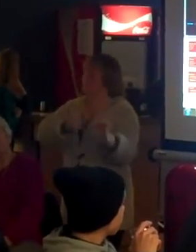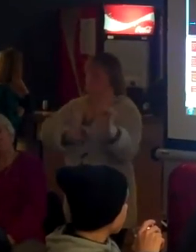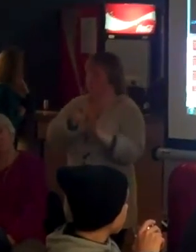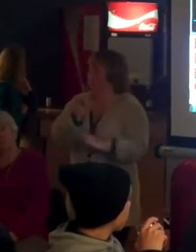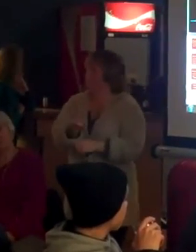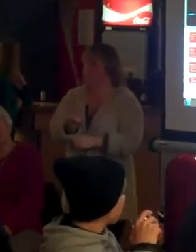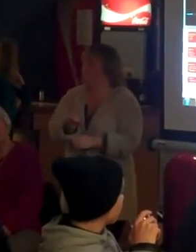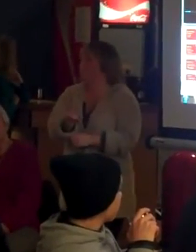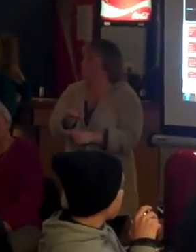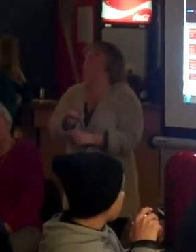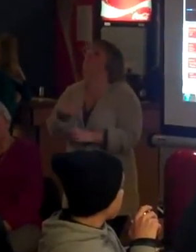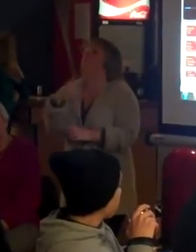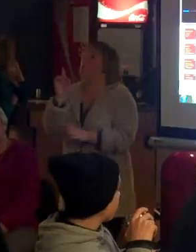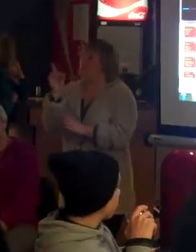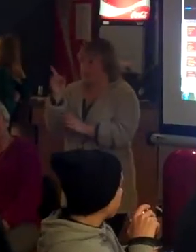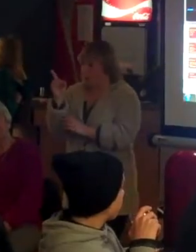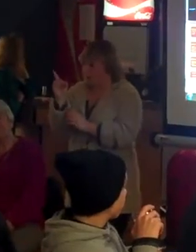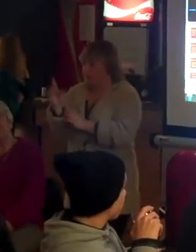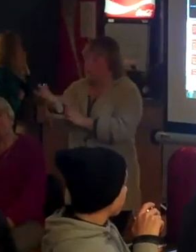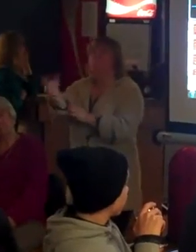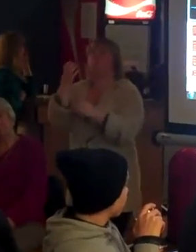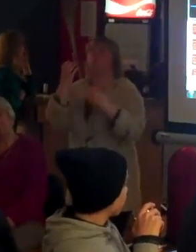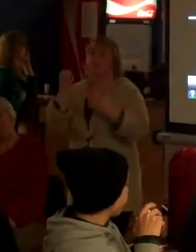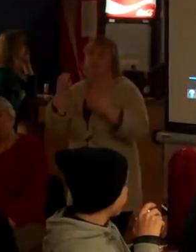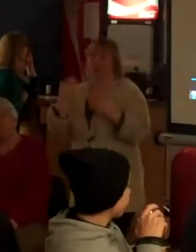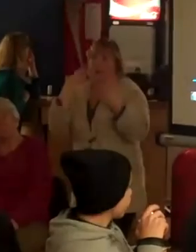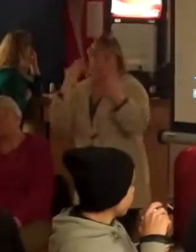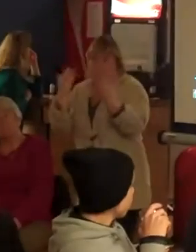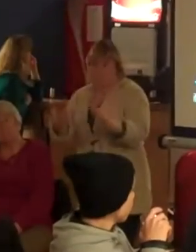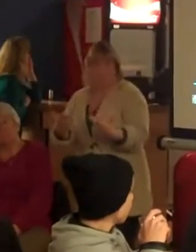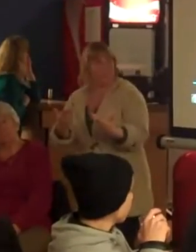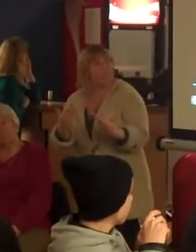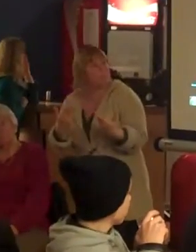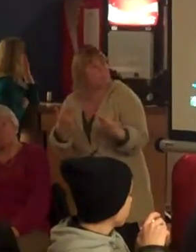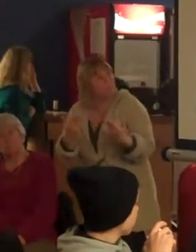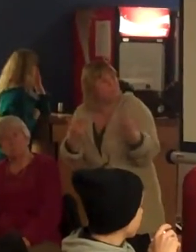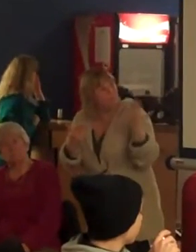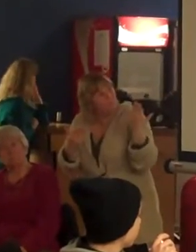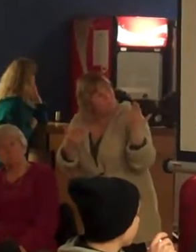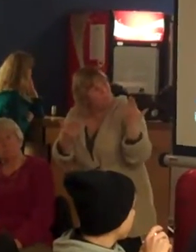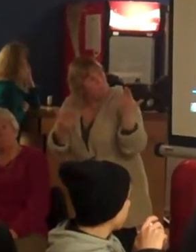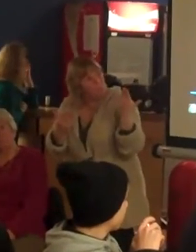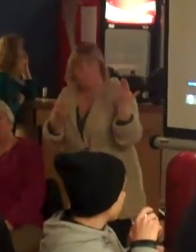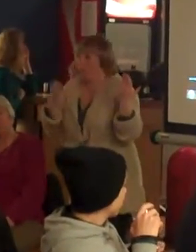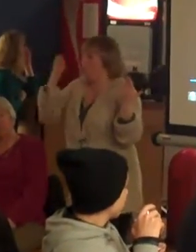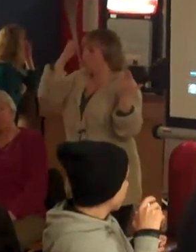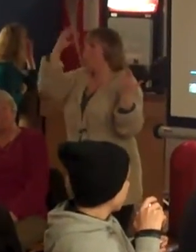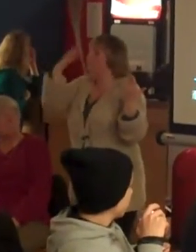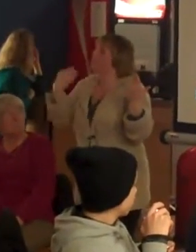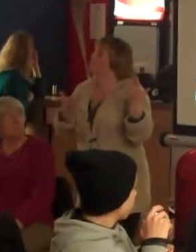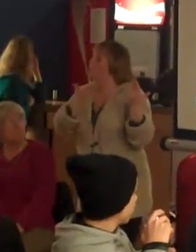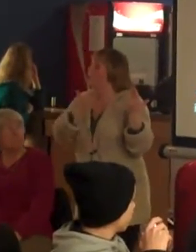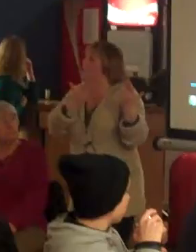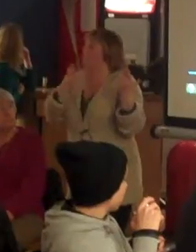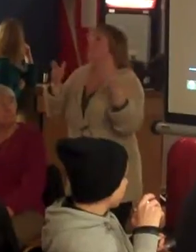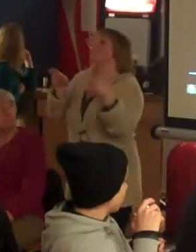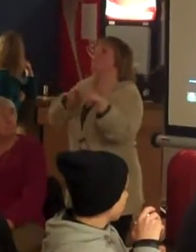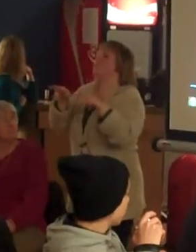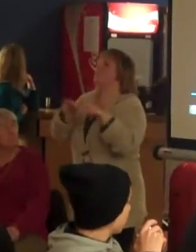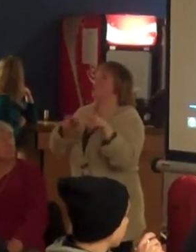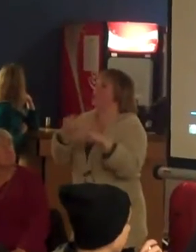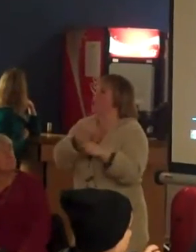So I would like you to see how this kind of a problem from a video which we